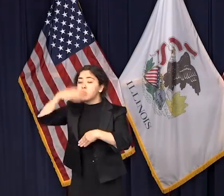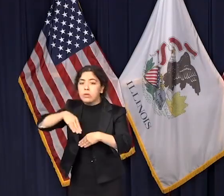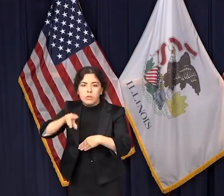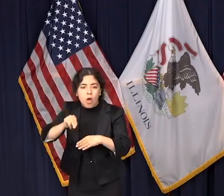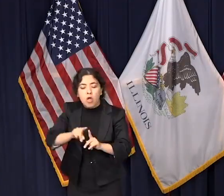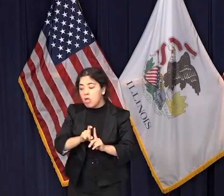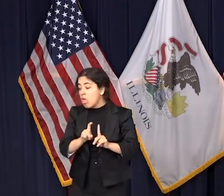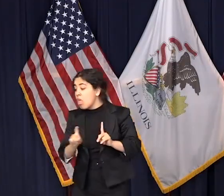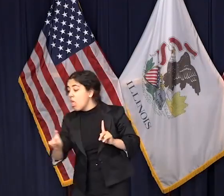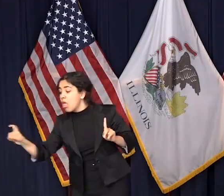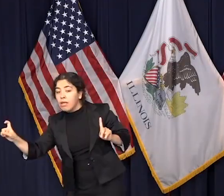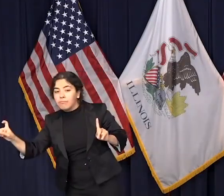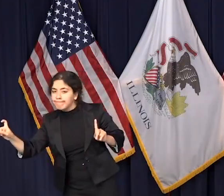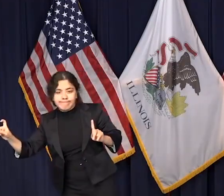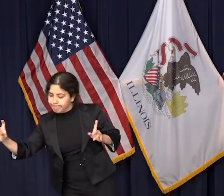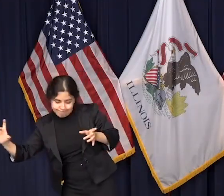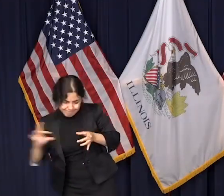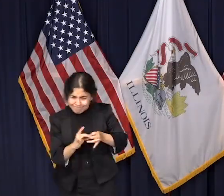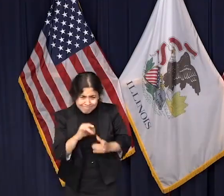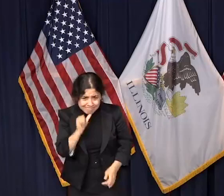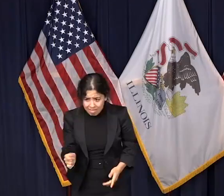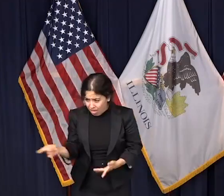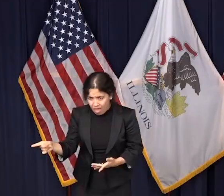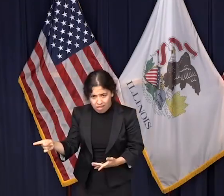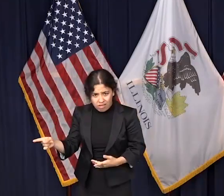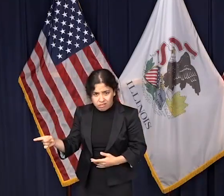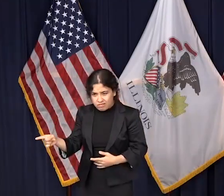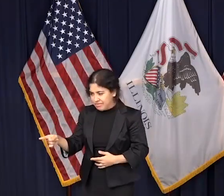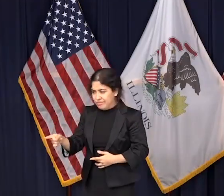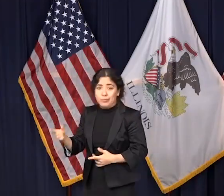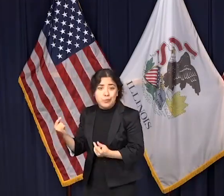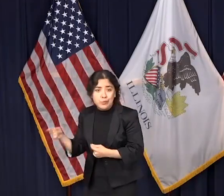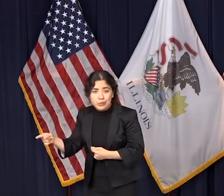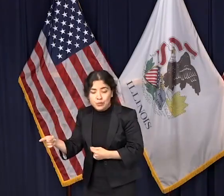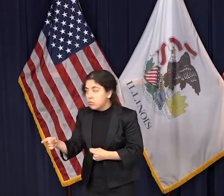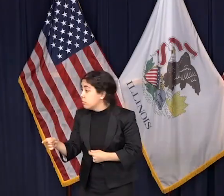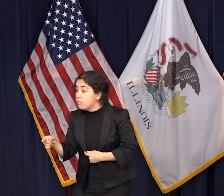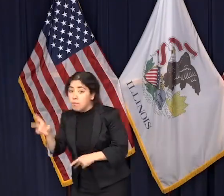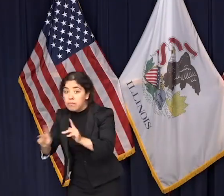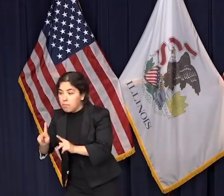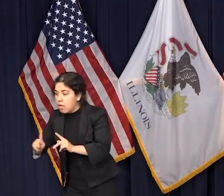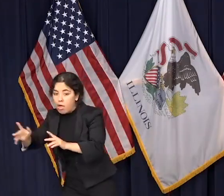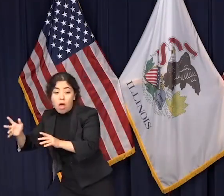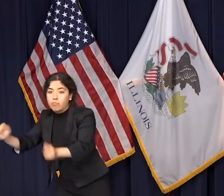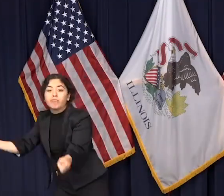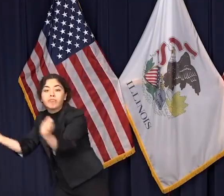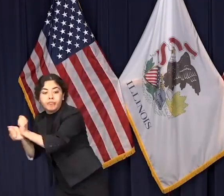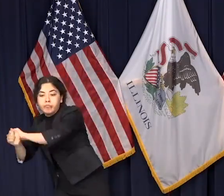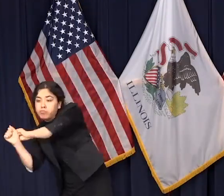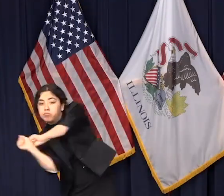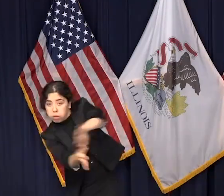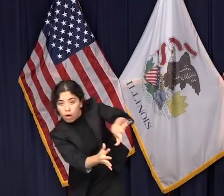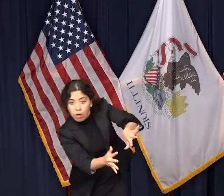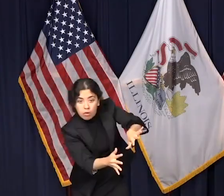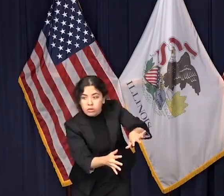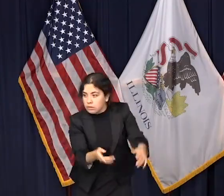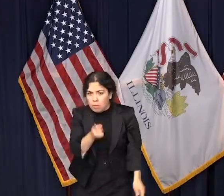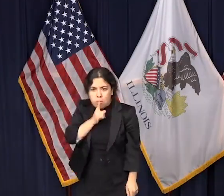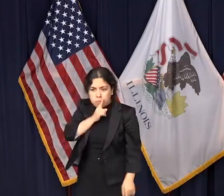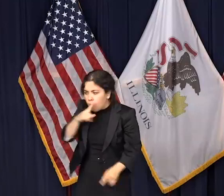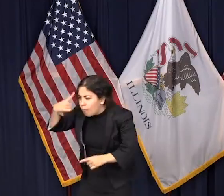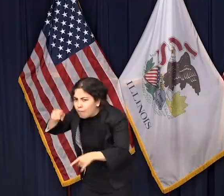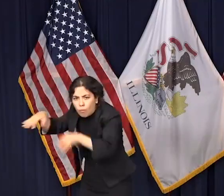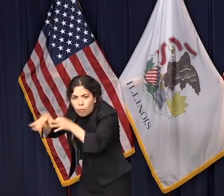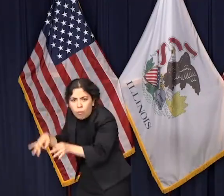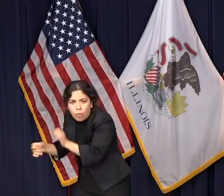from federal buildings to do things like throw people into vans and arrest them without telling them why they're being arrested. And